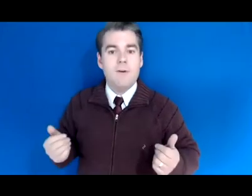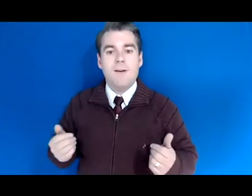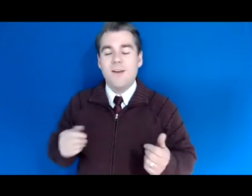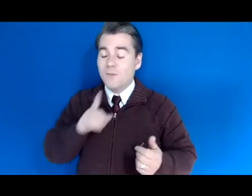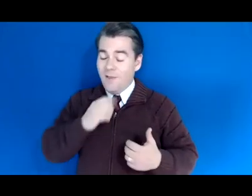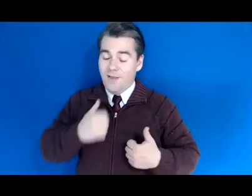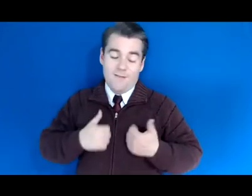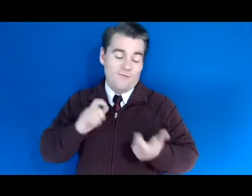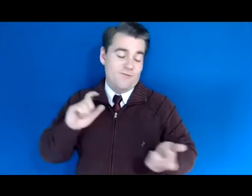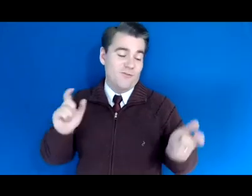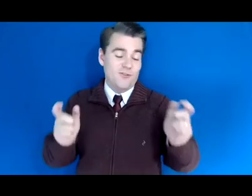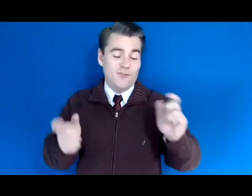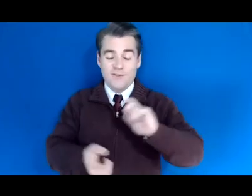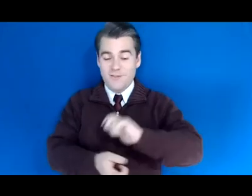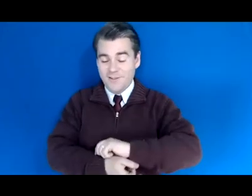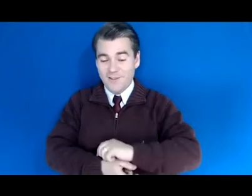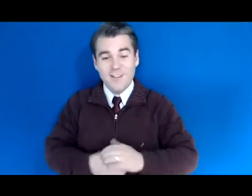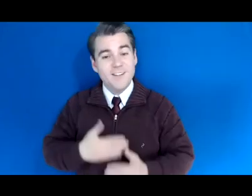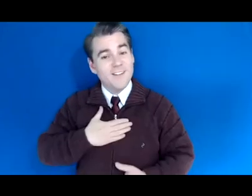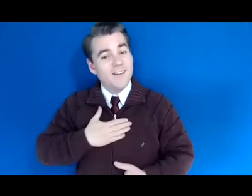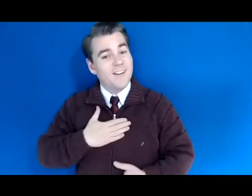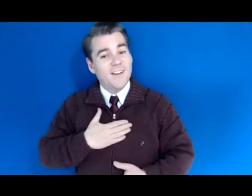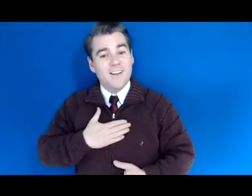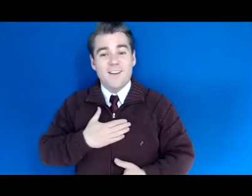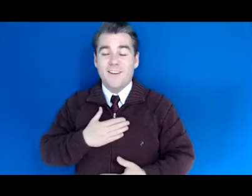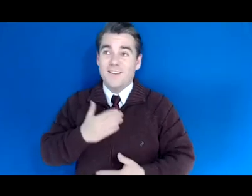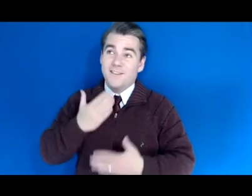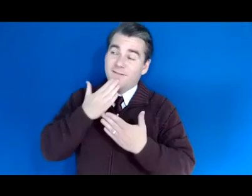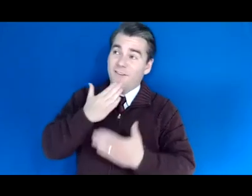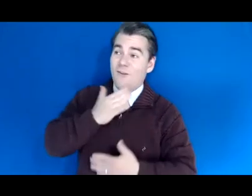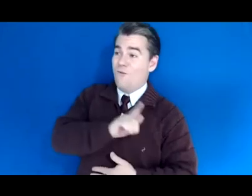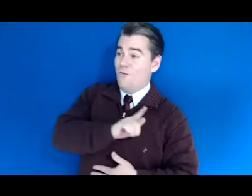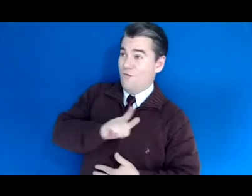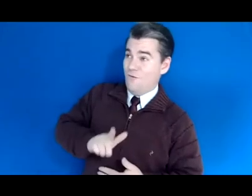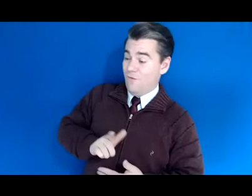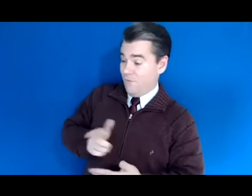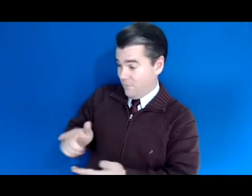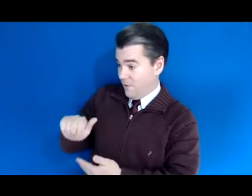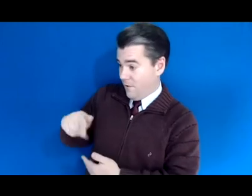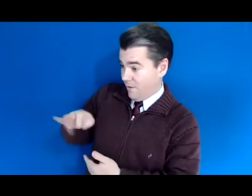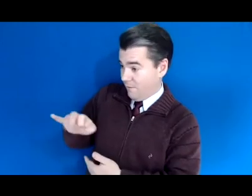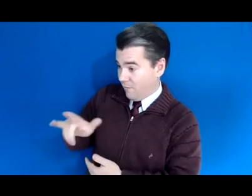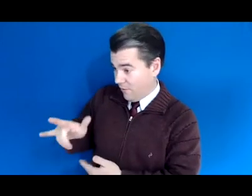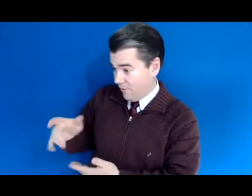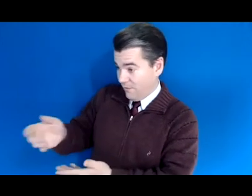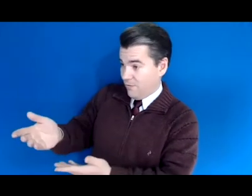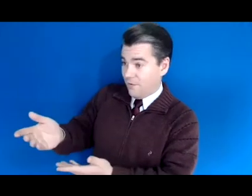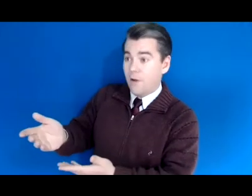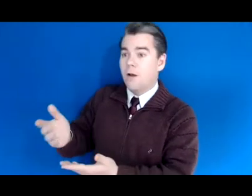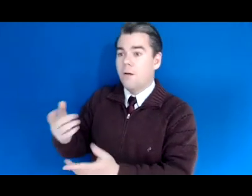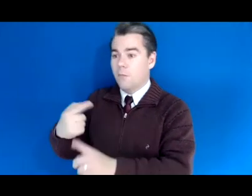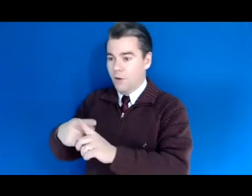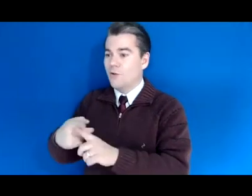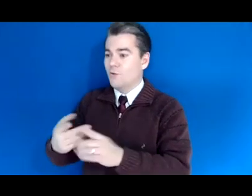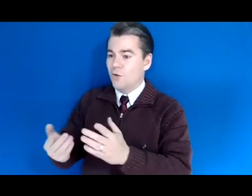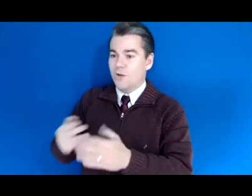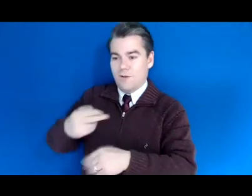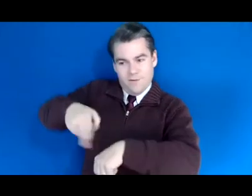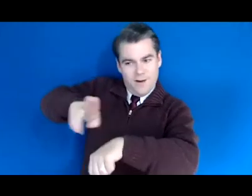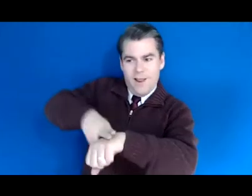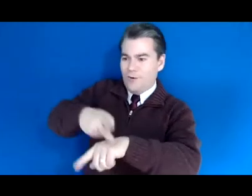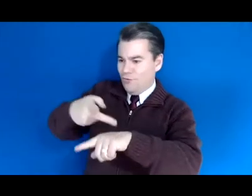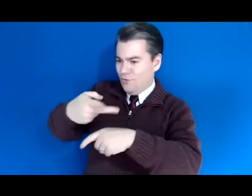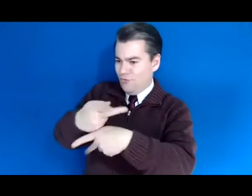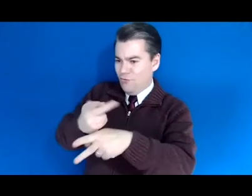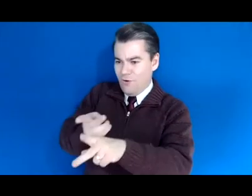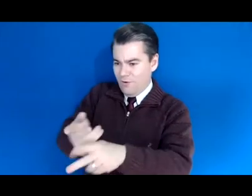me. I'm so thankful for the Lord putting April and this all-natural product in my life. I have also lost